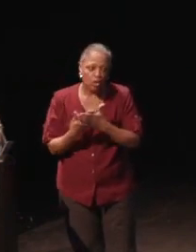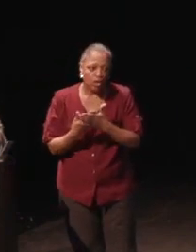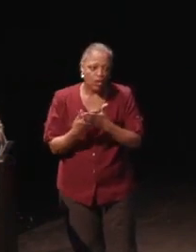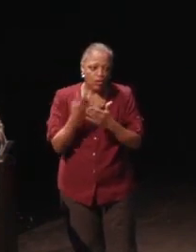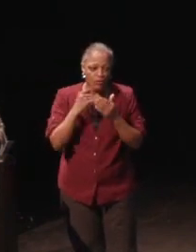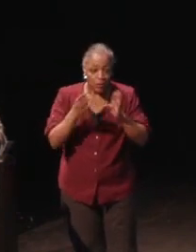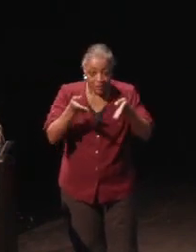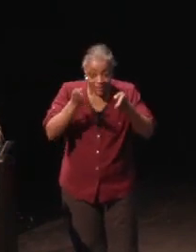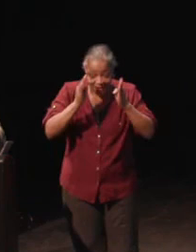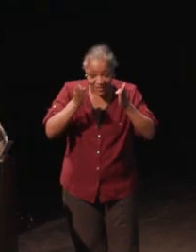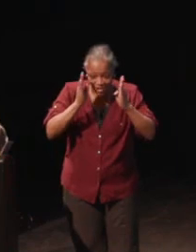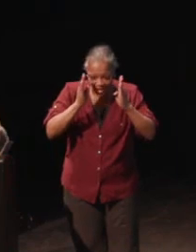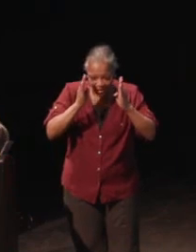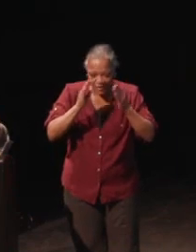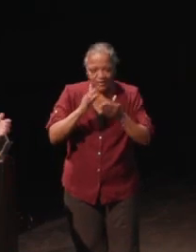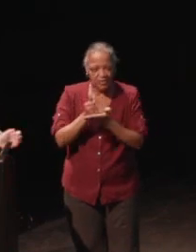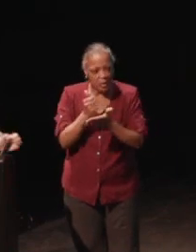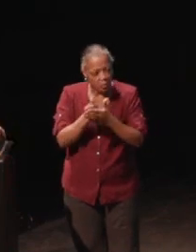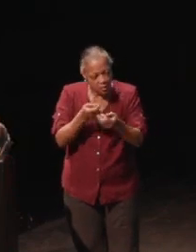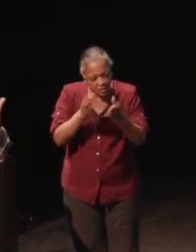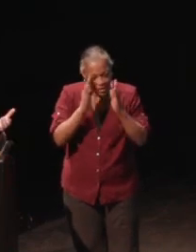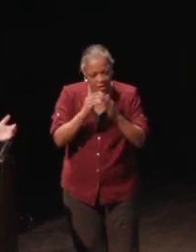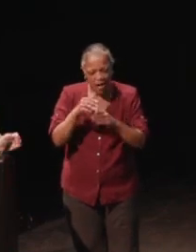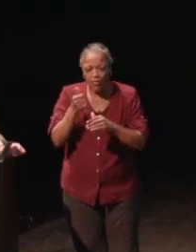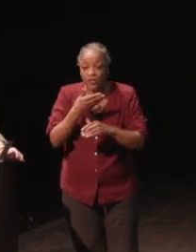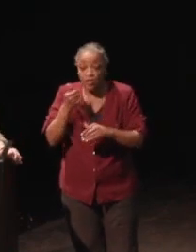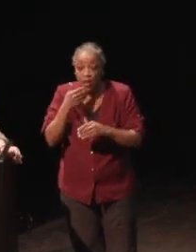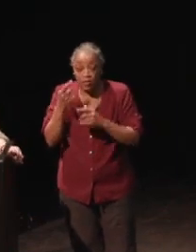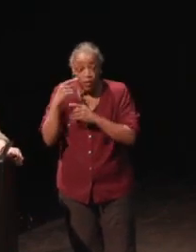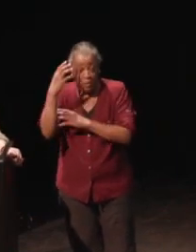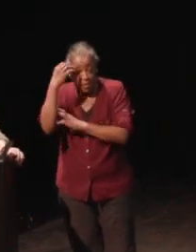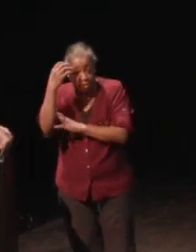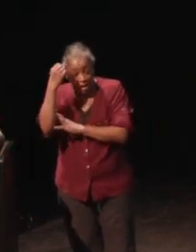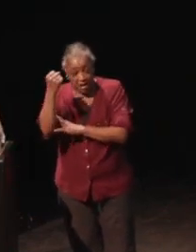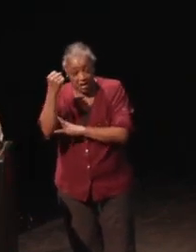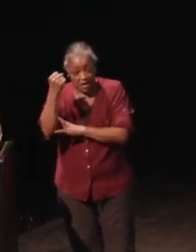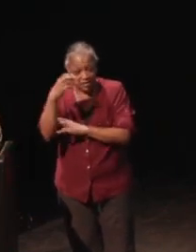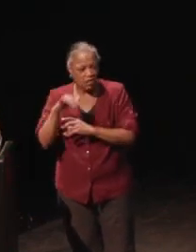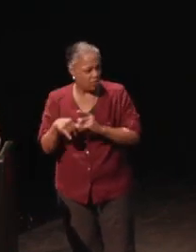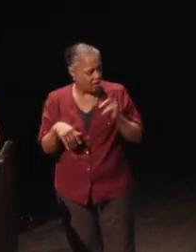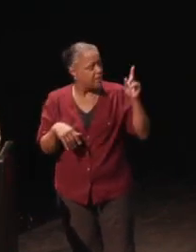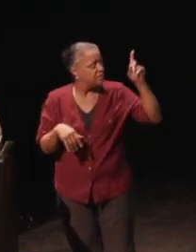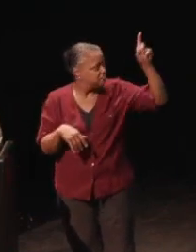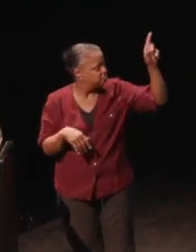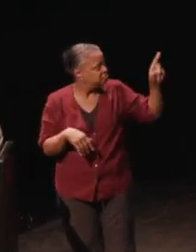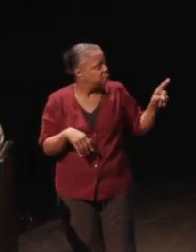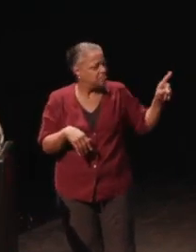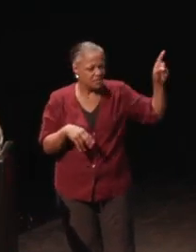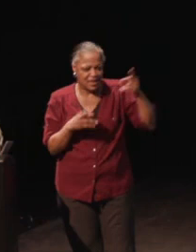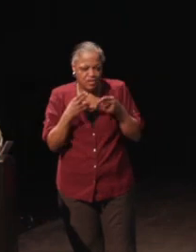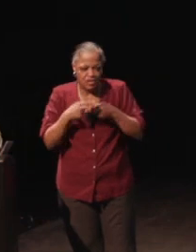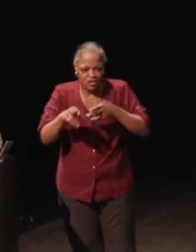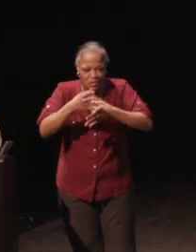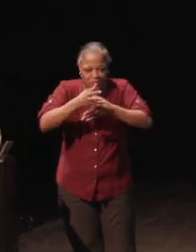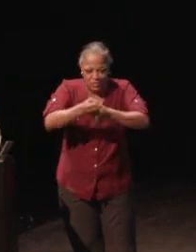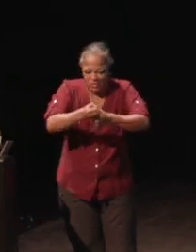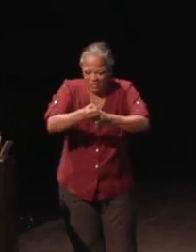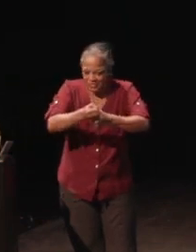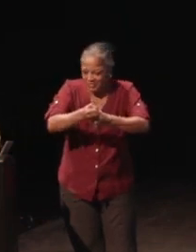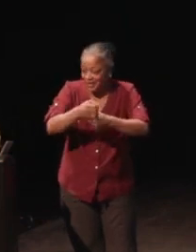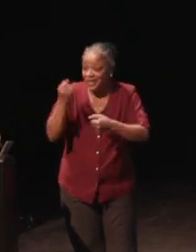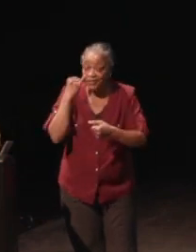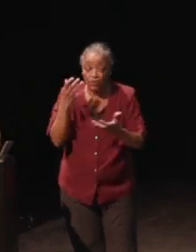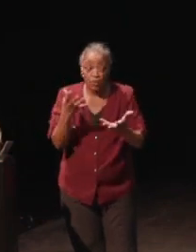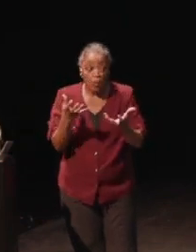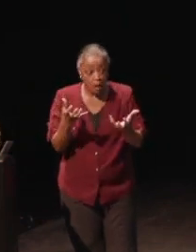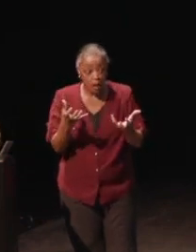for attention, and then other ones are better for memory. So that's like the shorthand version of if you